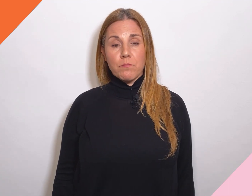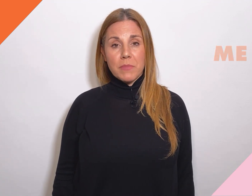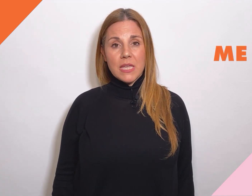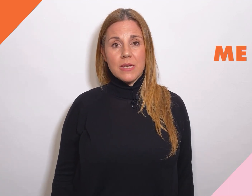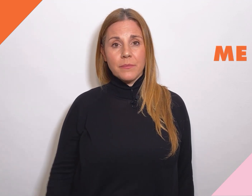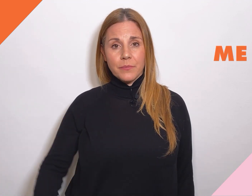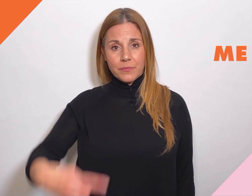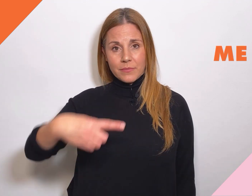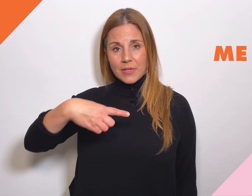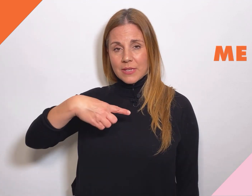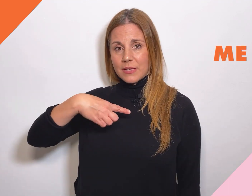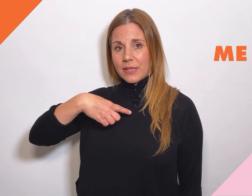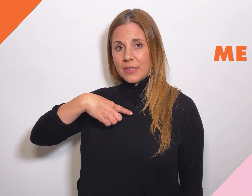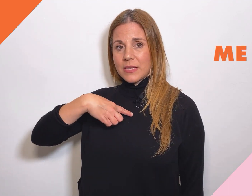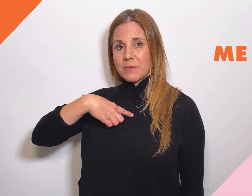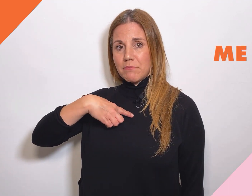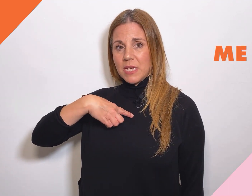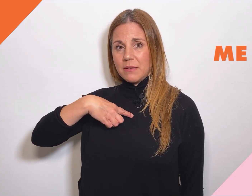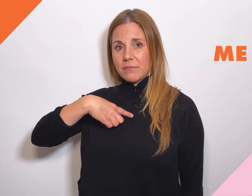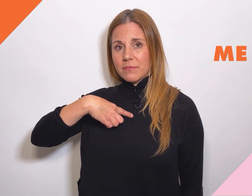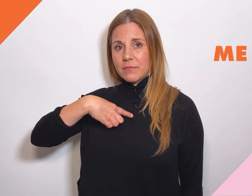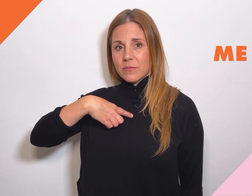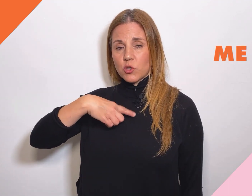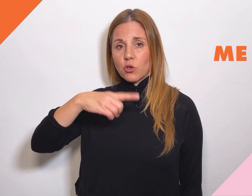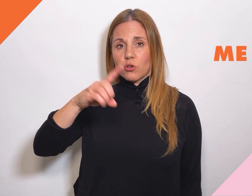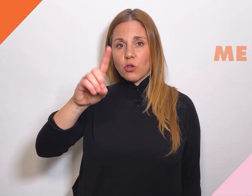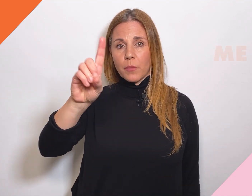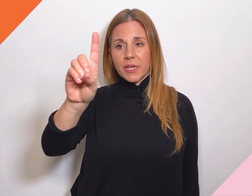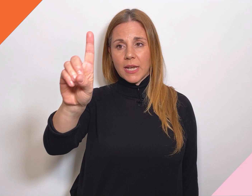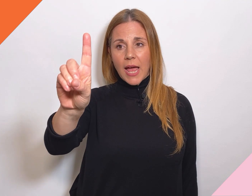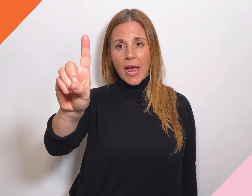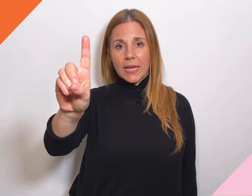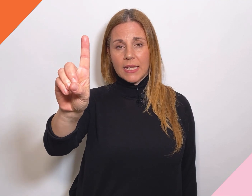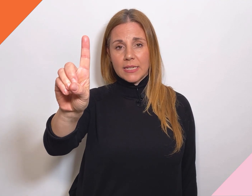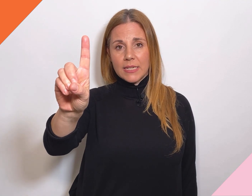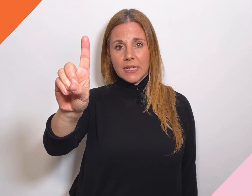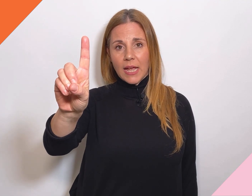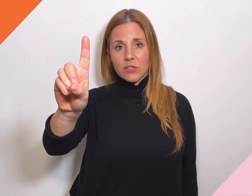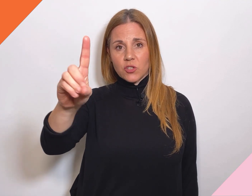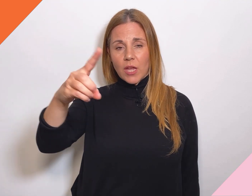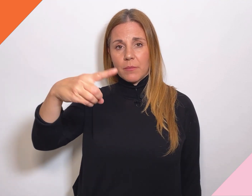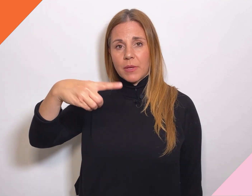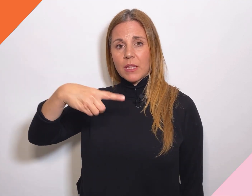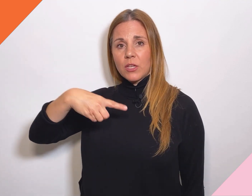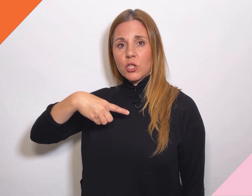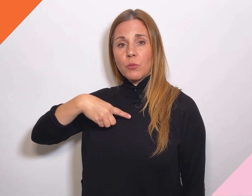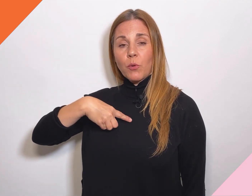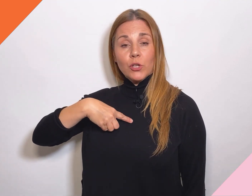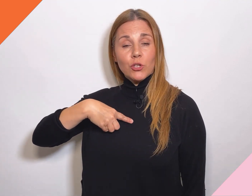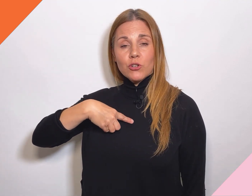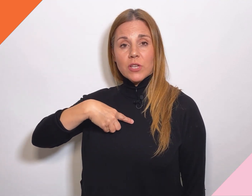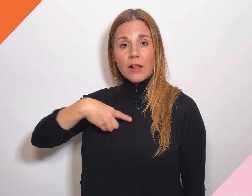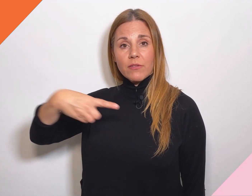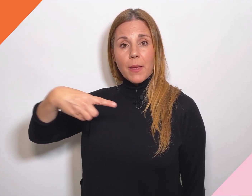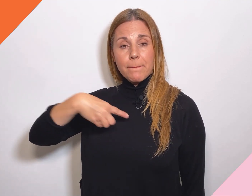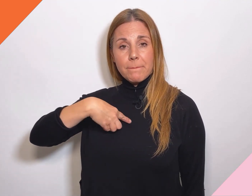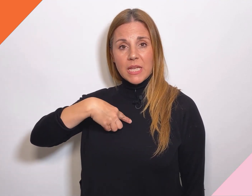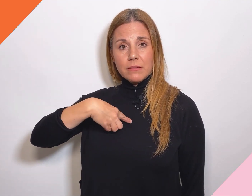me is like this, me. So your dominant hand in D hand shape, you point to yourself, me,